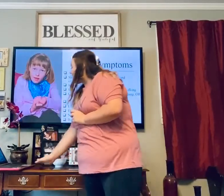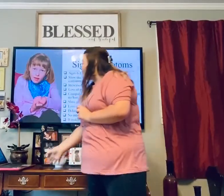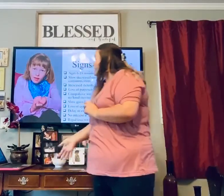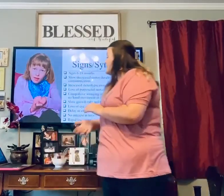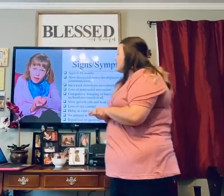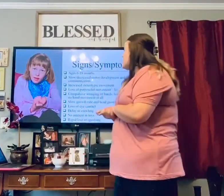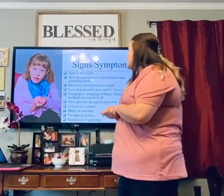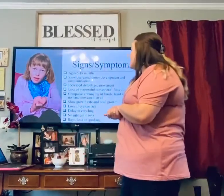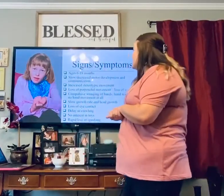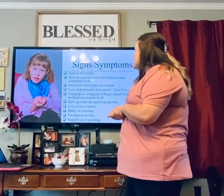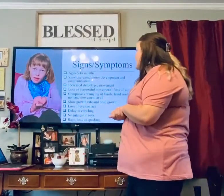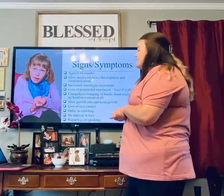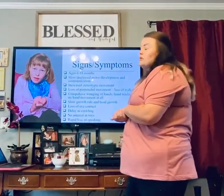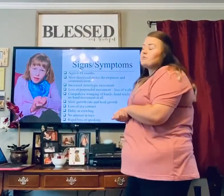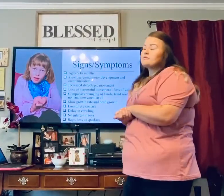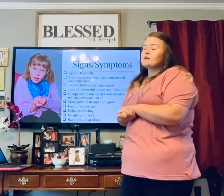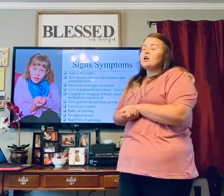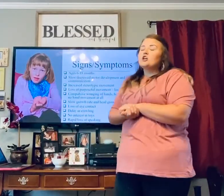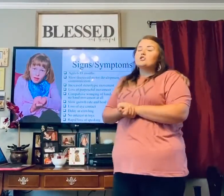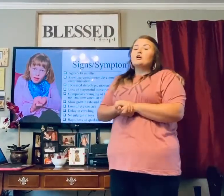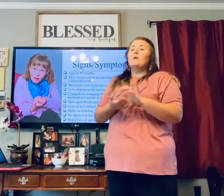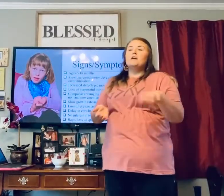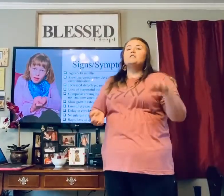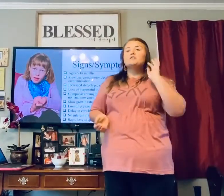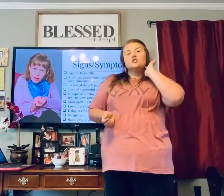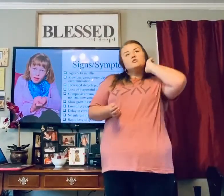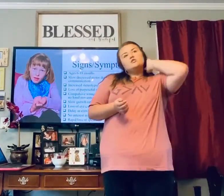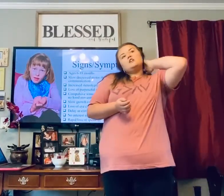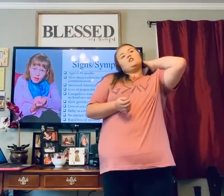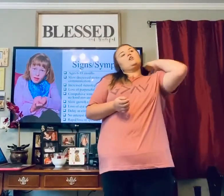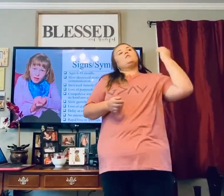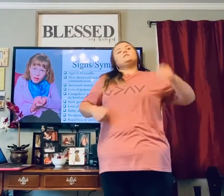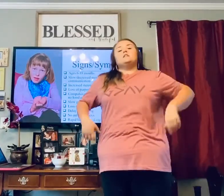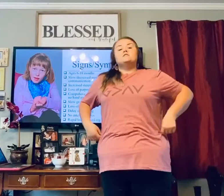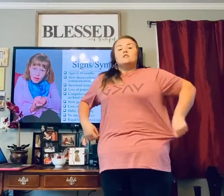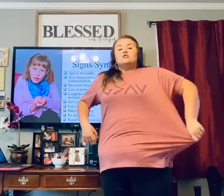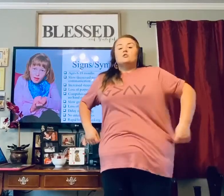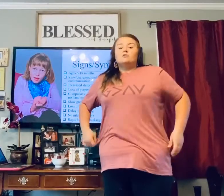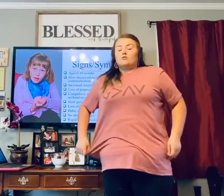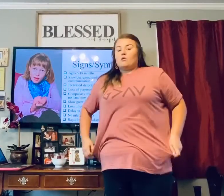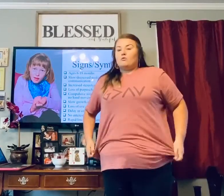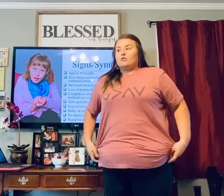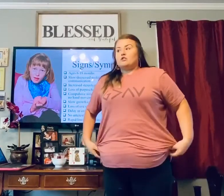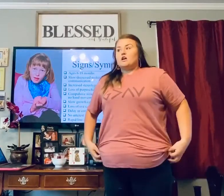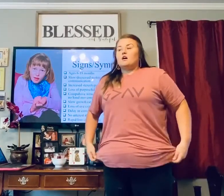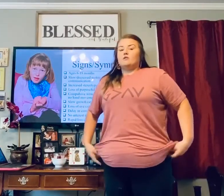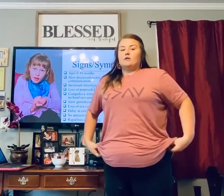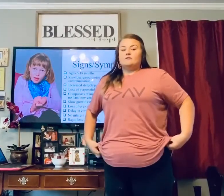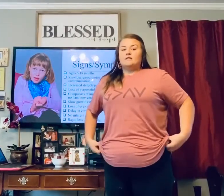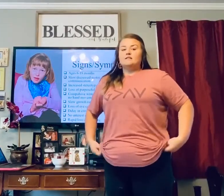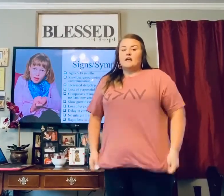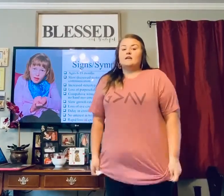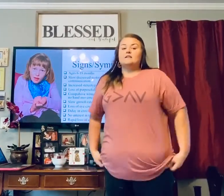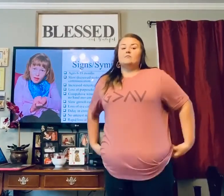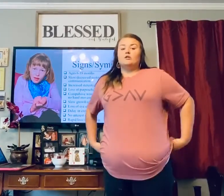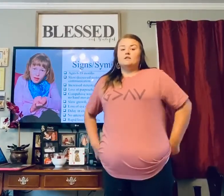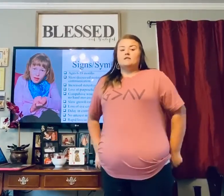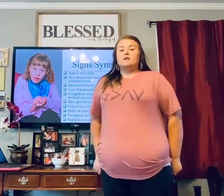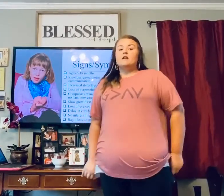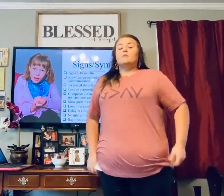So some of the signs and symptoms. So parents usually notice that there's something wrong with their child around 6 to 18 months.